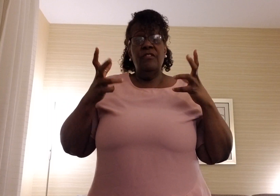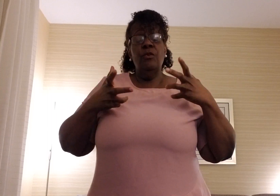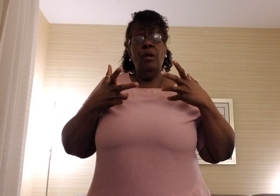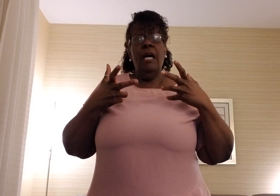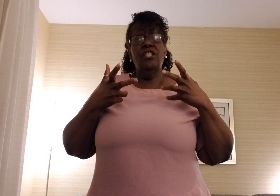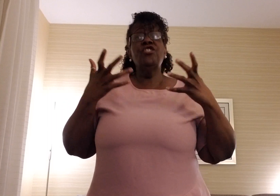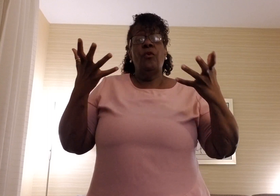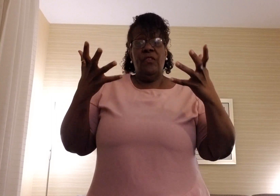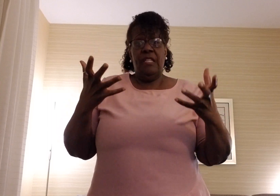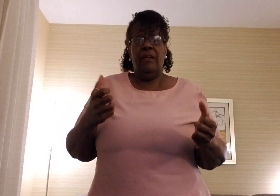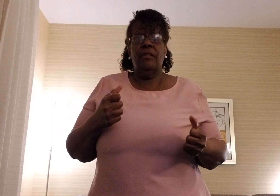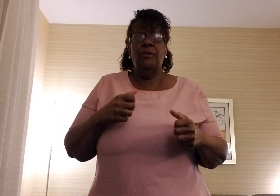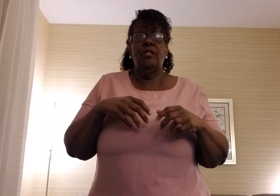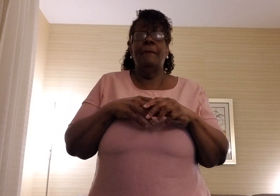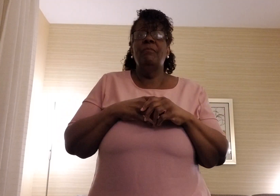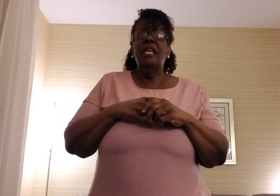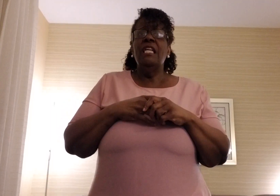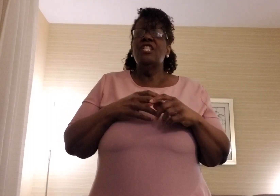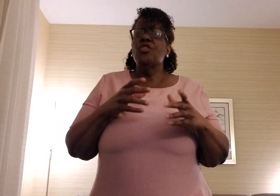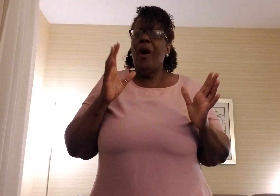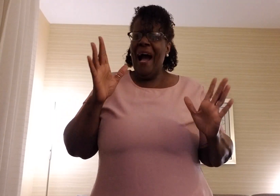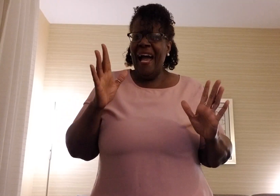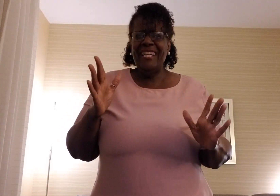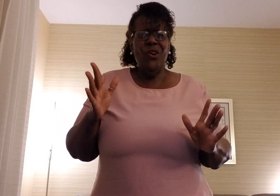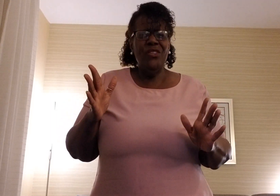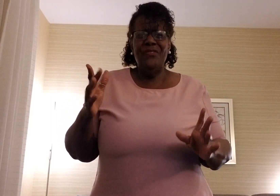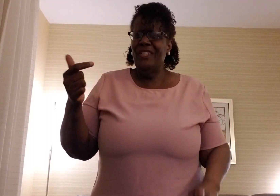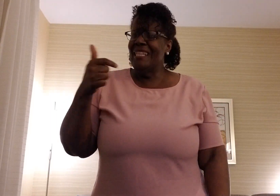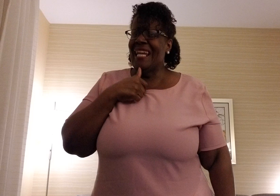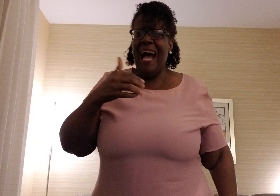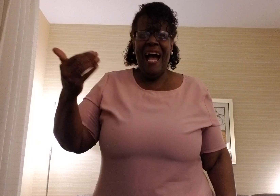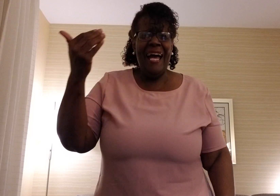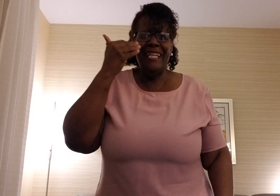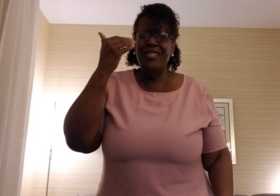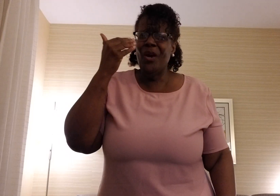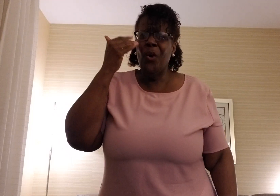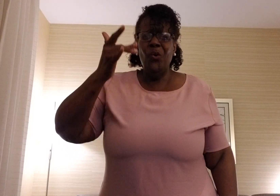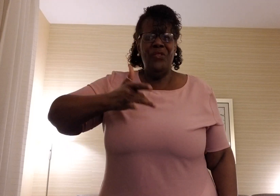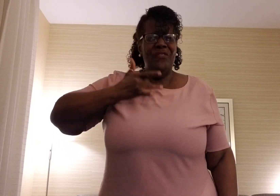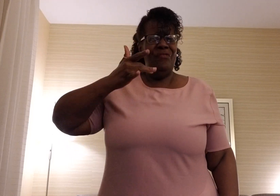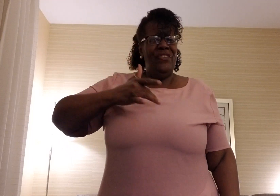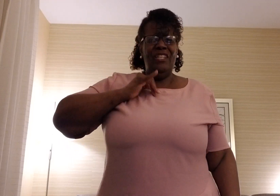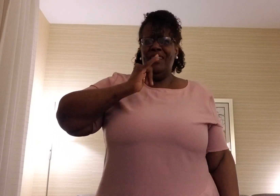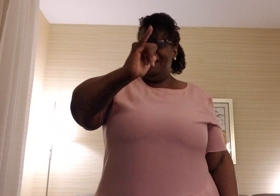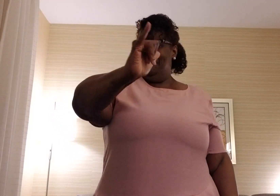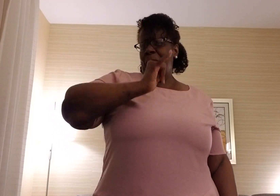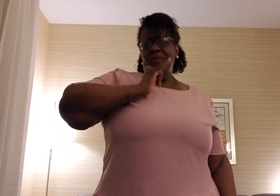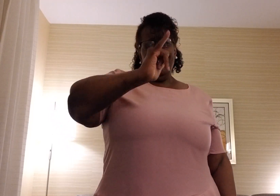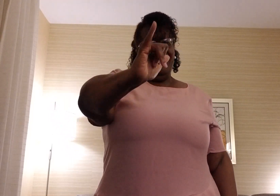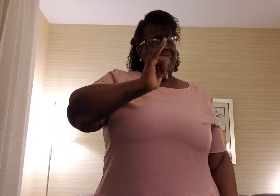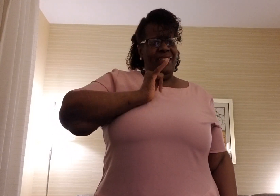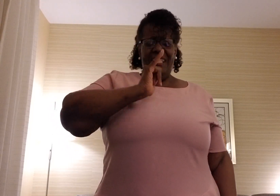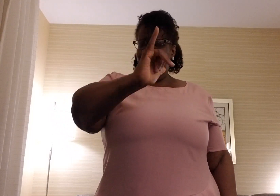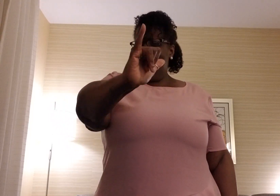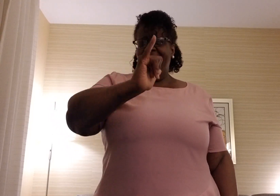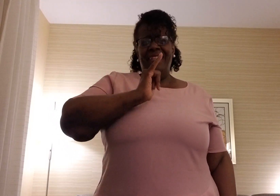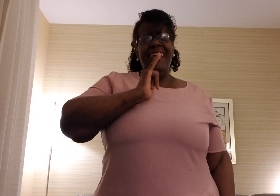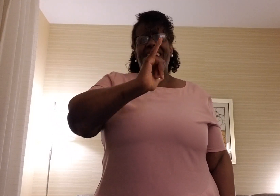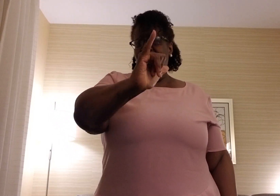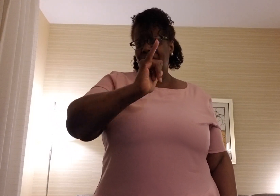to show for the deaf community. So I know the feeling. I know the feeling. And this is saying, hey, I